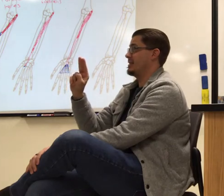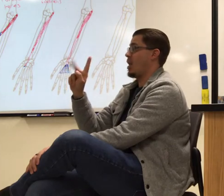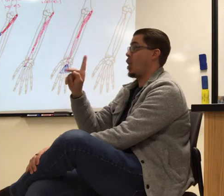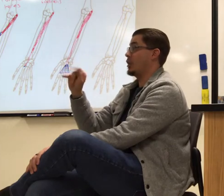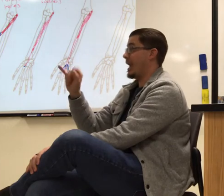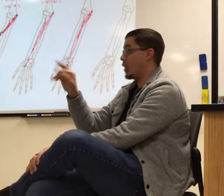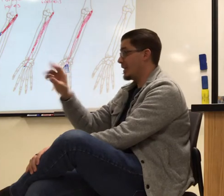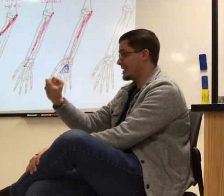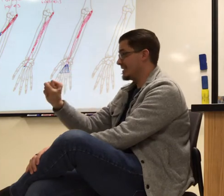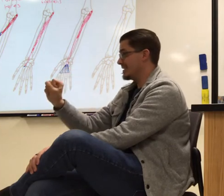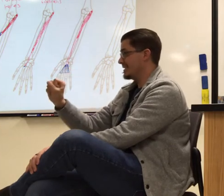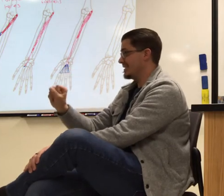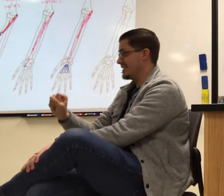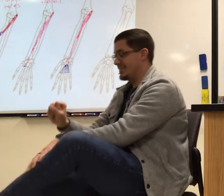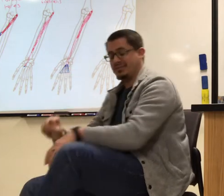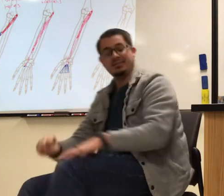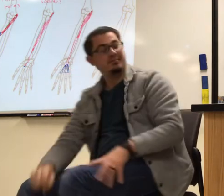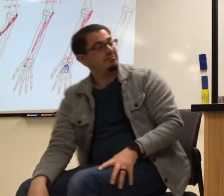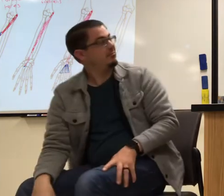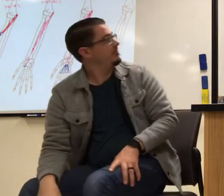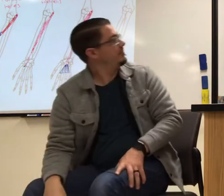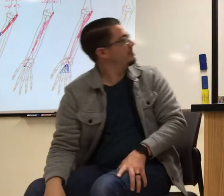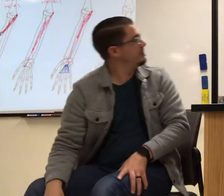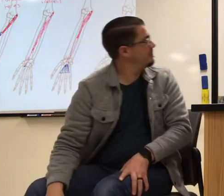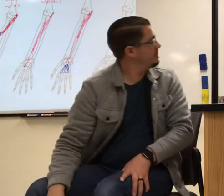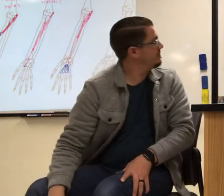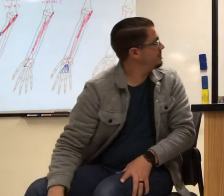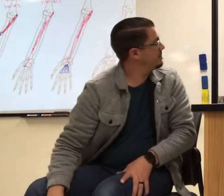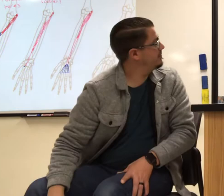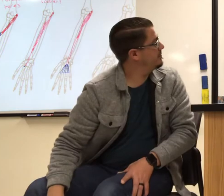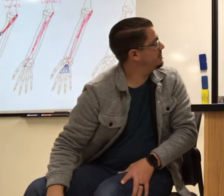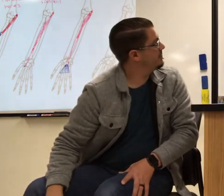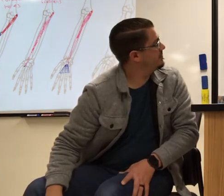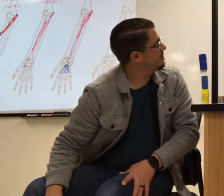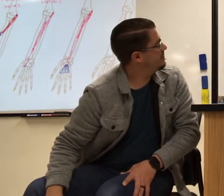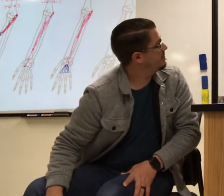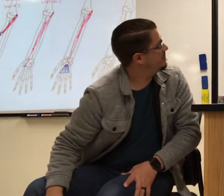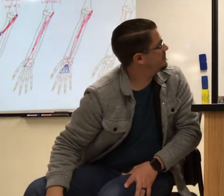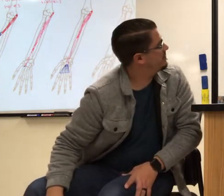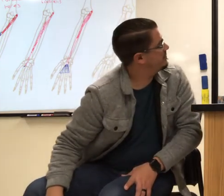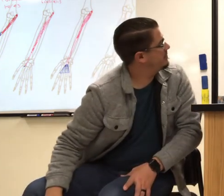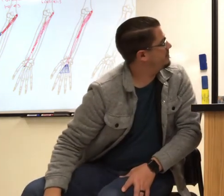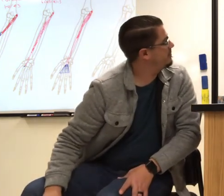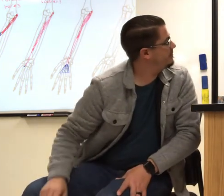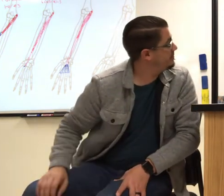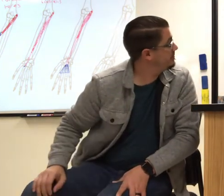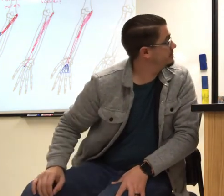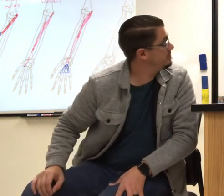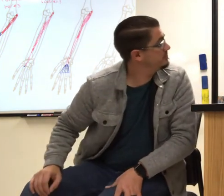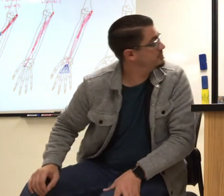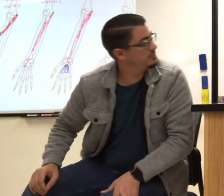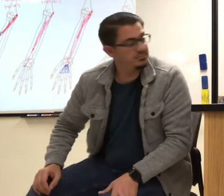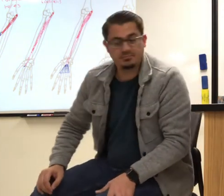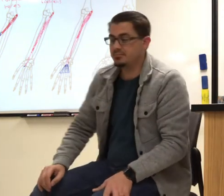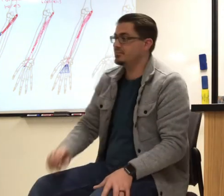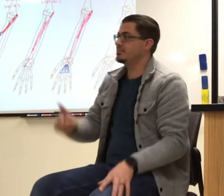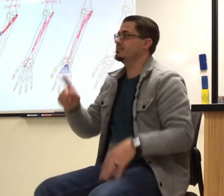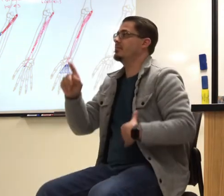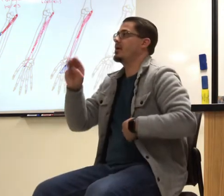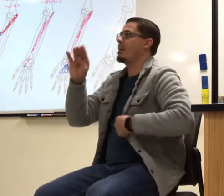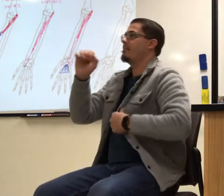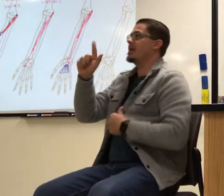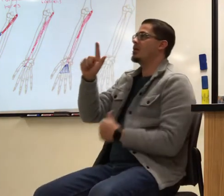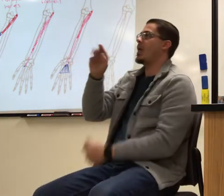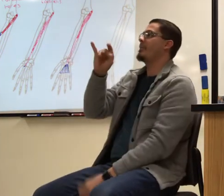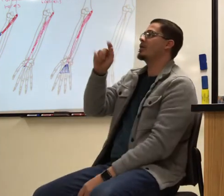side, it can adduct wrist, adduction of the wrist. It originates on the medial epicondyle and inserts at the base